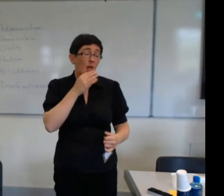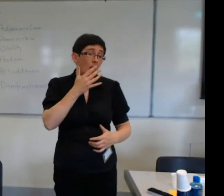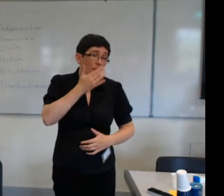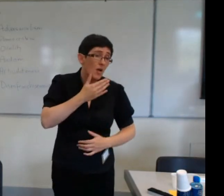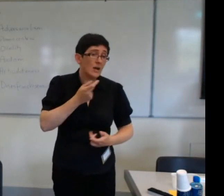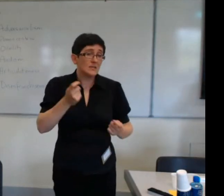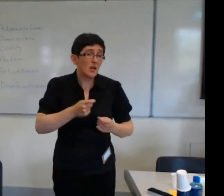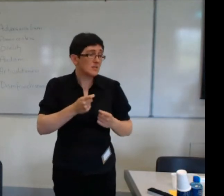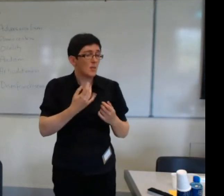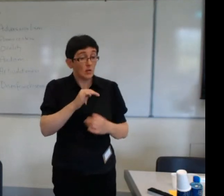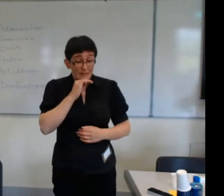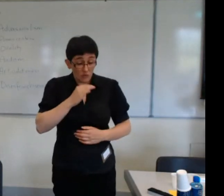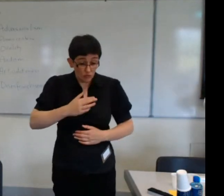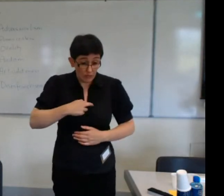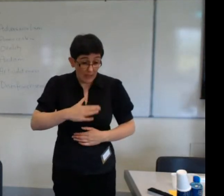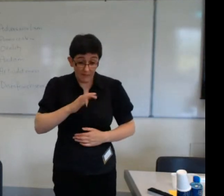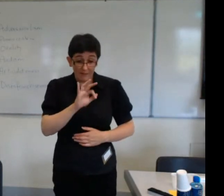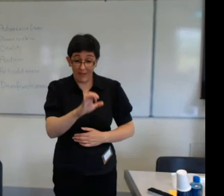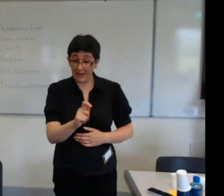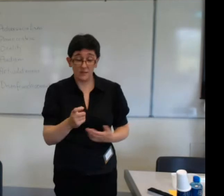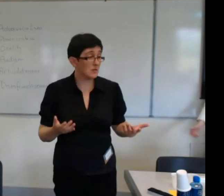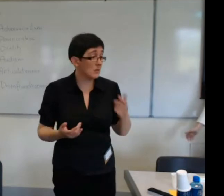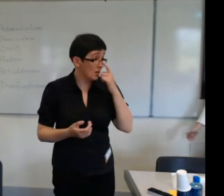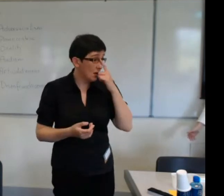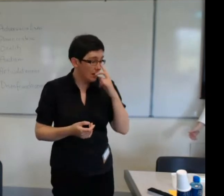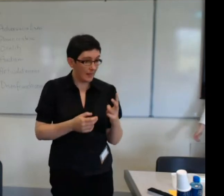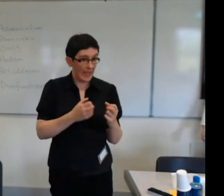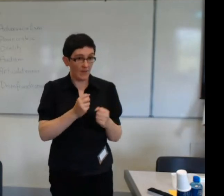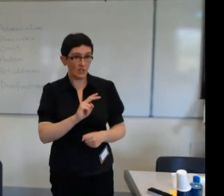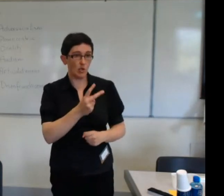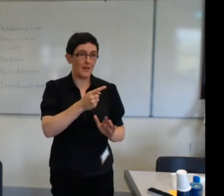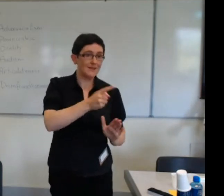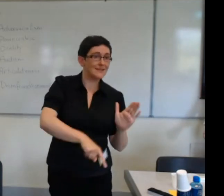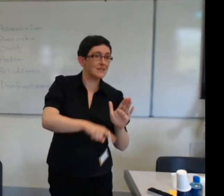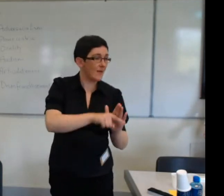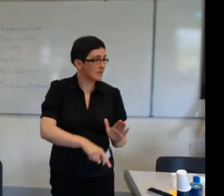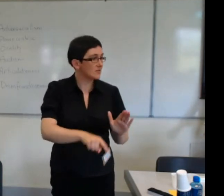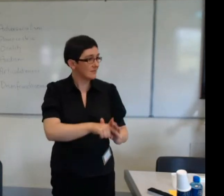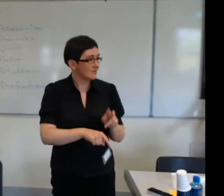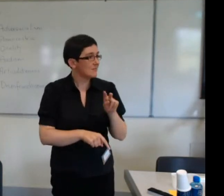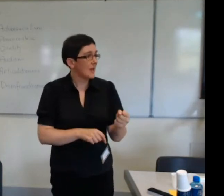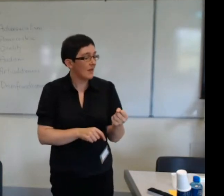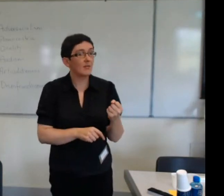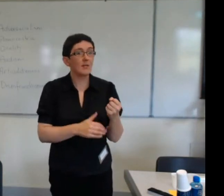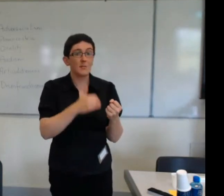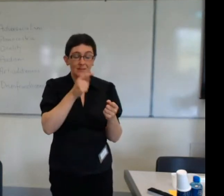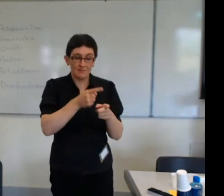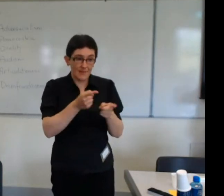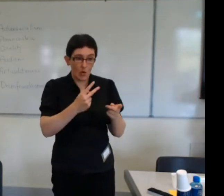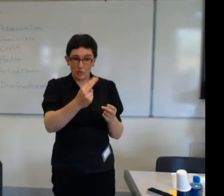of fact, yeah, that they are not only doubly disadvantaged, they're incredibly disadvantaged vis-a-vis understanding what